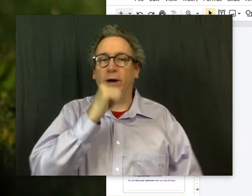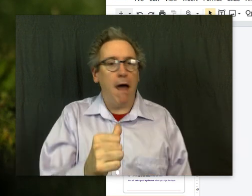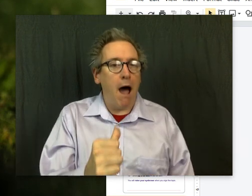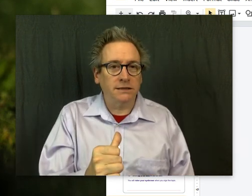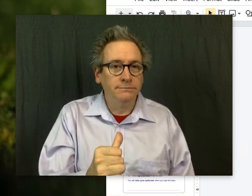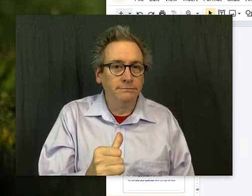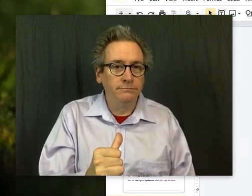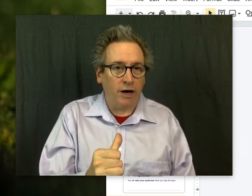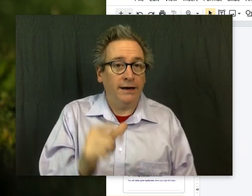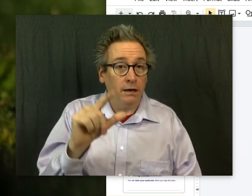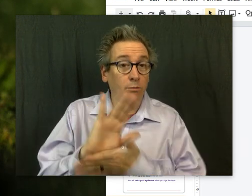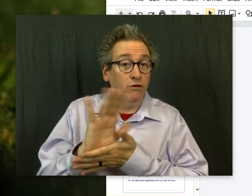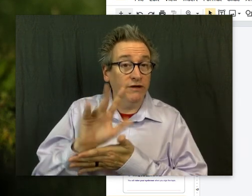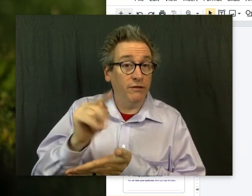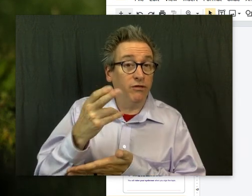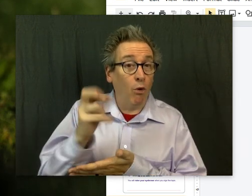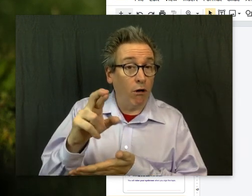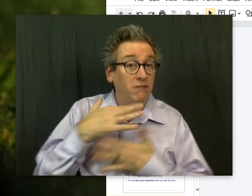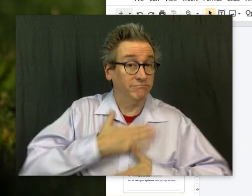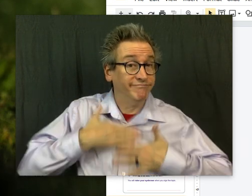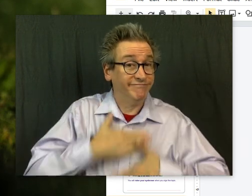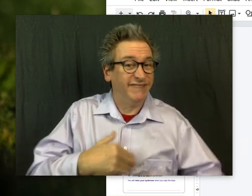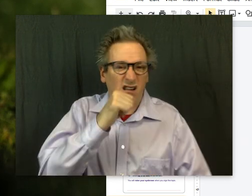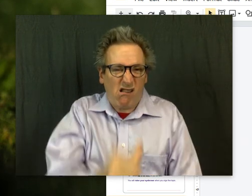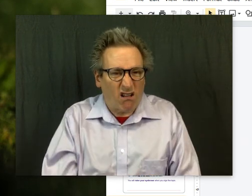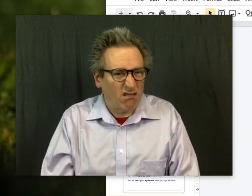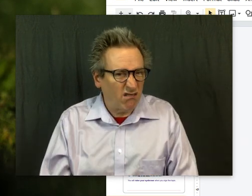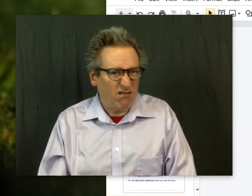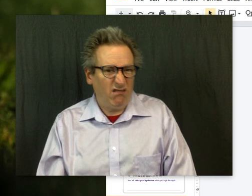enjoy not, right? Movie Thor.